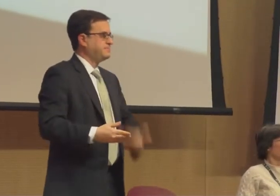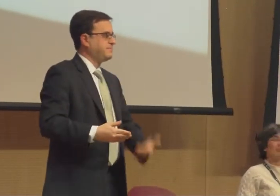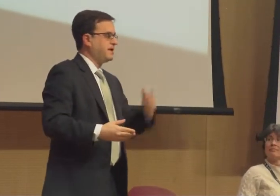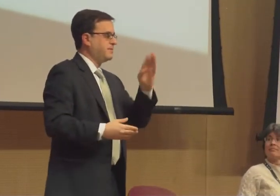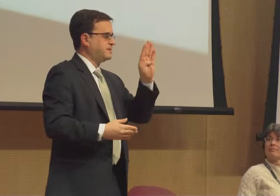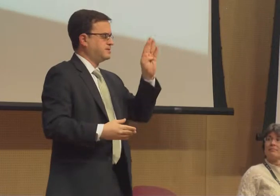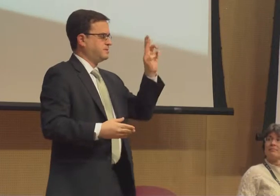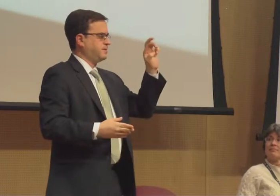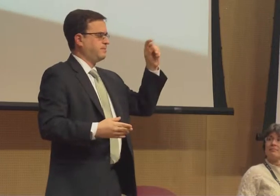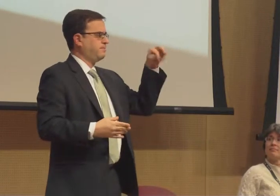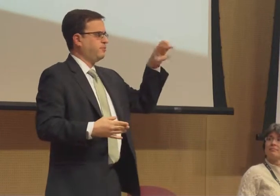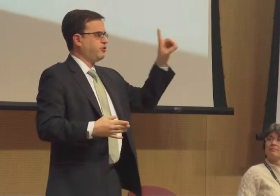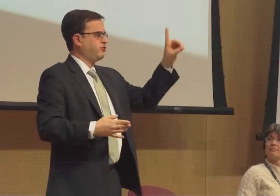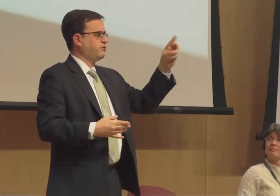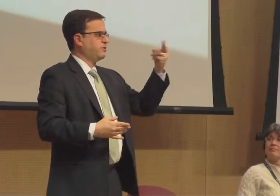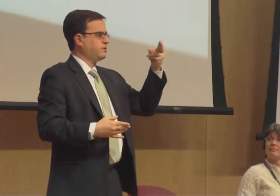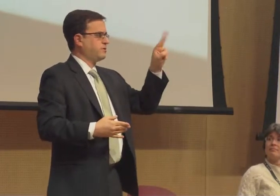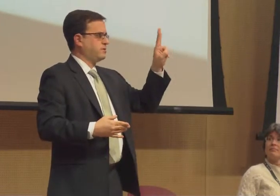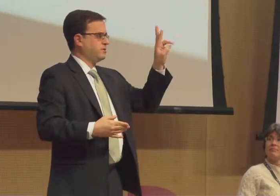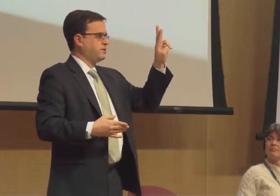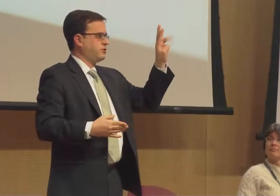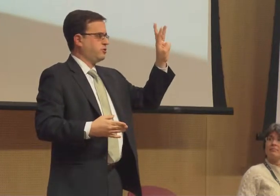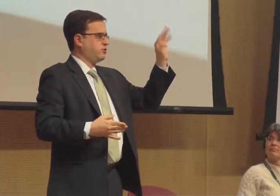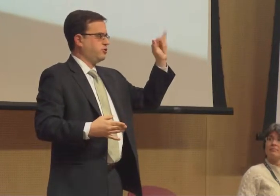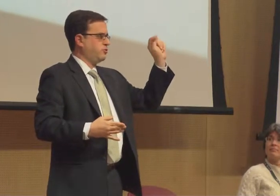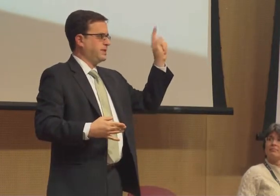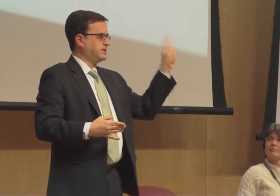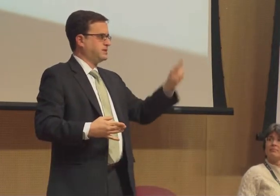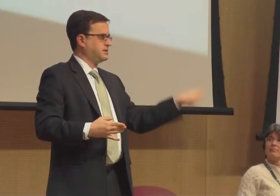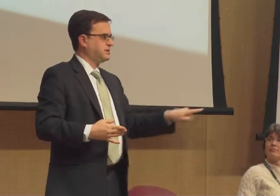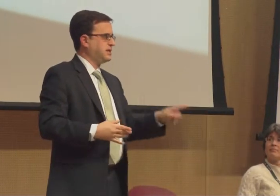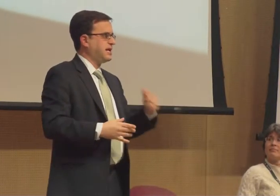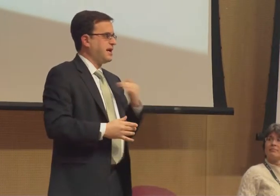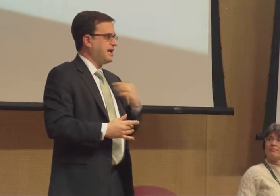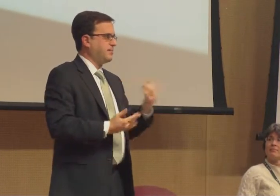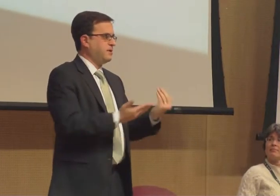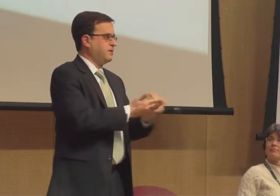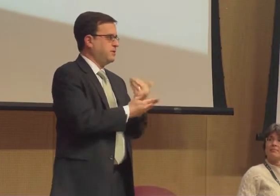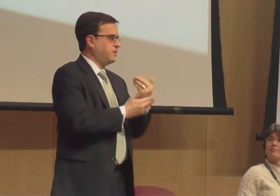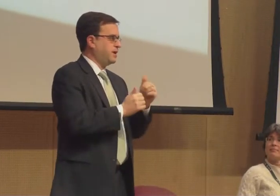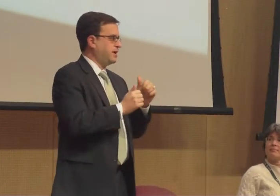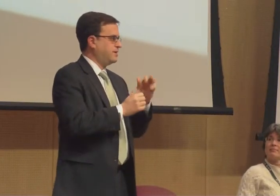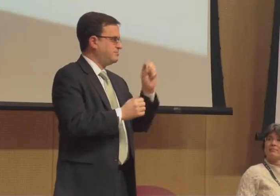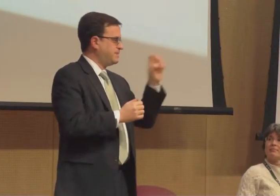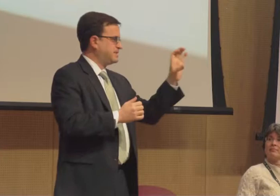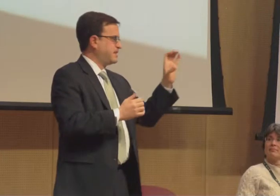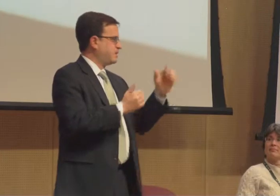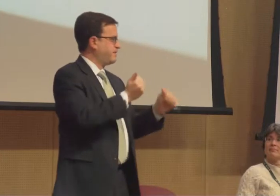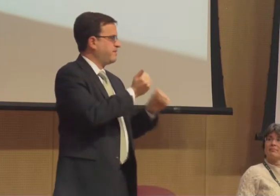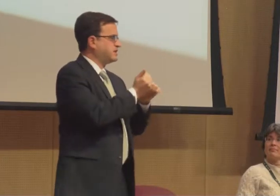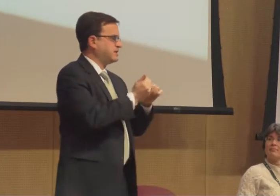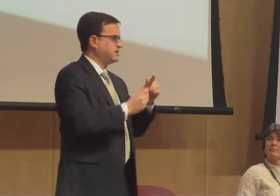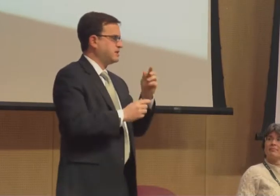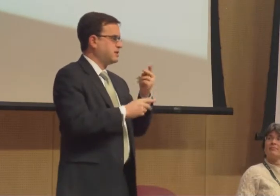My name is Bernard Berwick, and I'm the new executive assistant